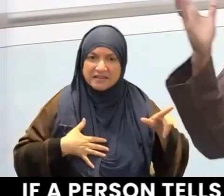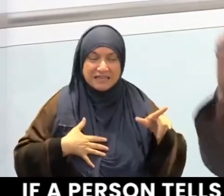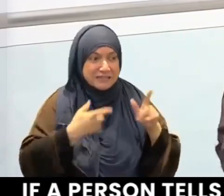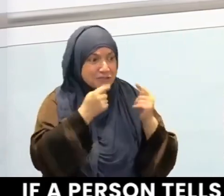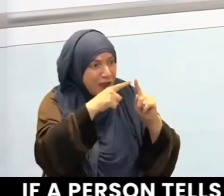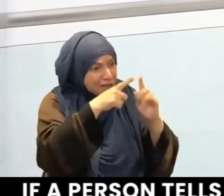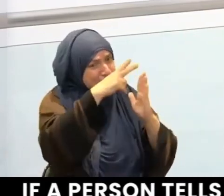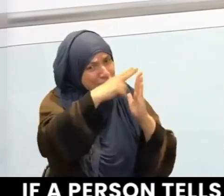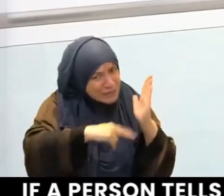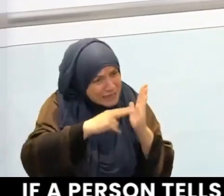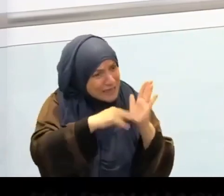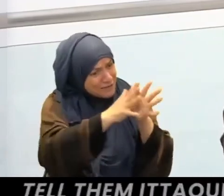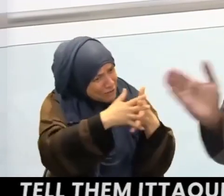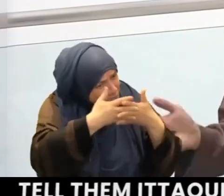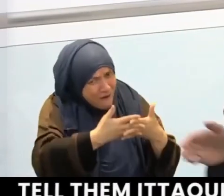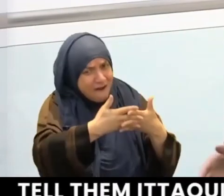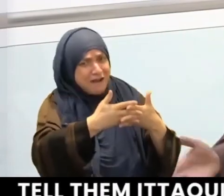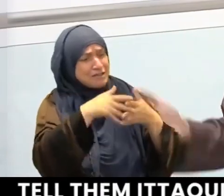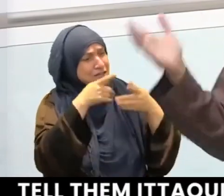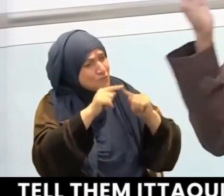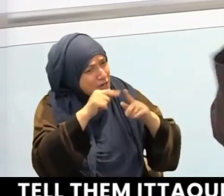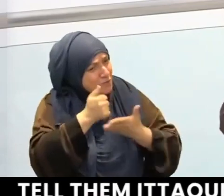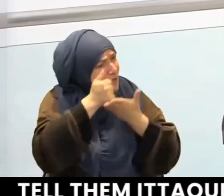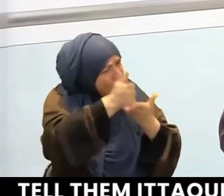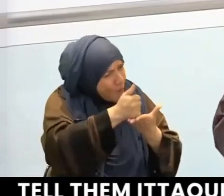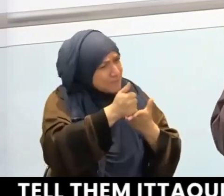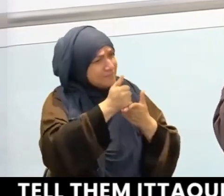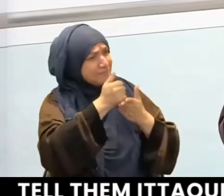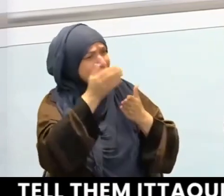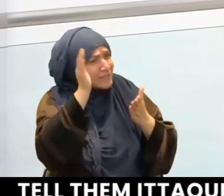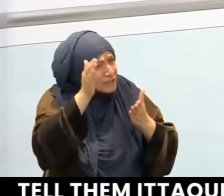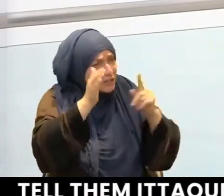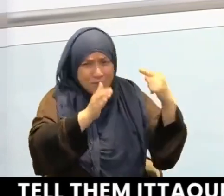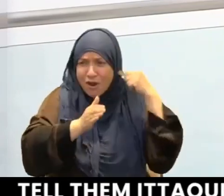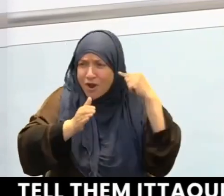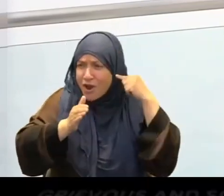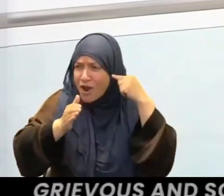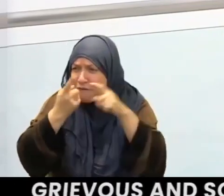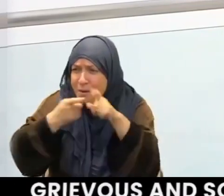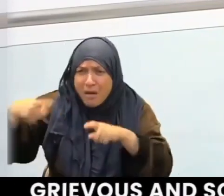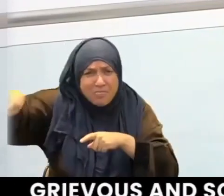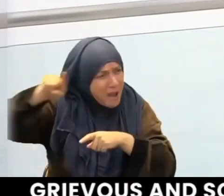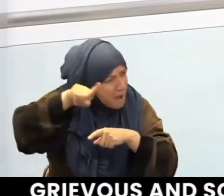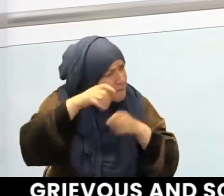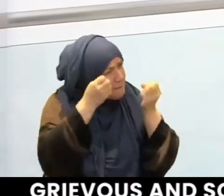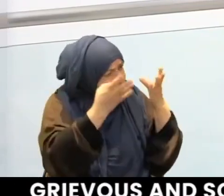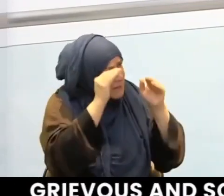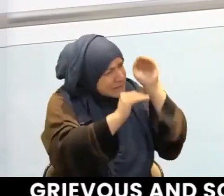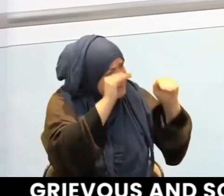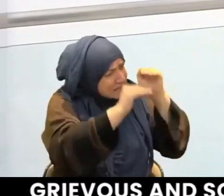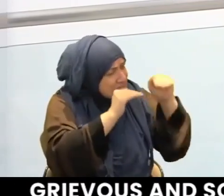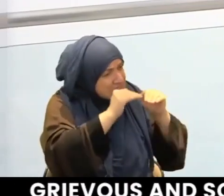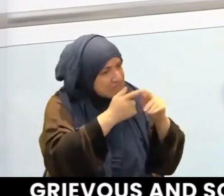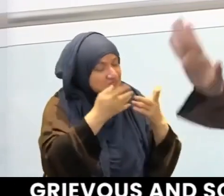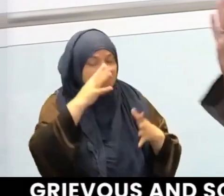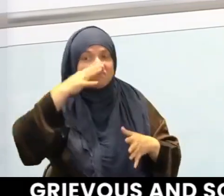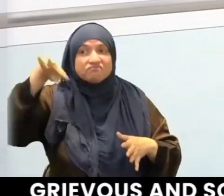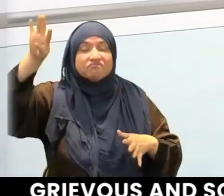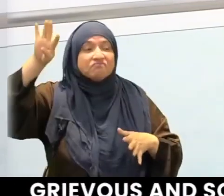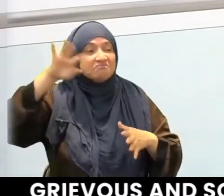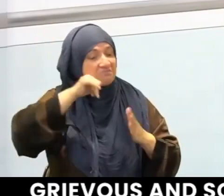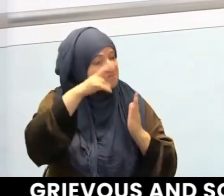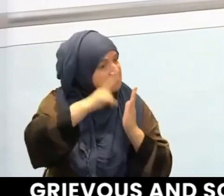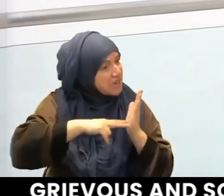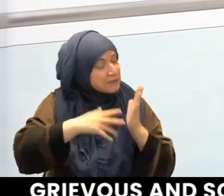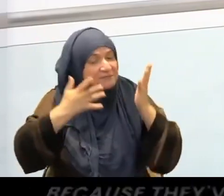they blow up on that person. You tell them, ittaqillah, they'll respond back with something so grievous and so nasty that you'll never